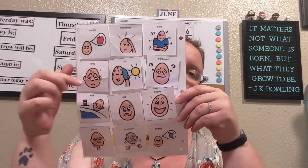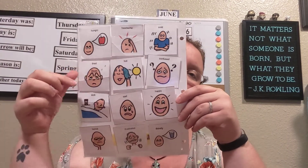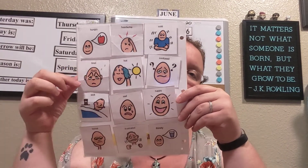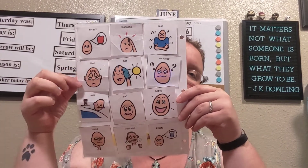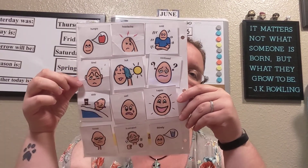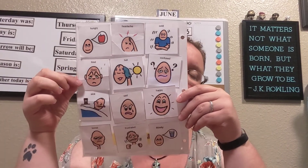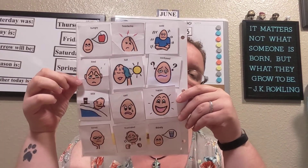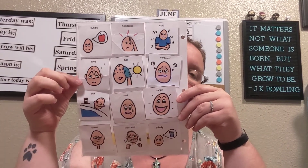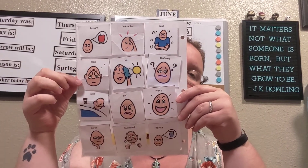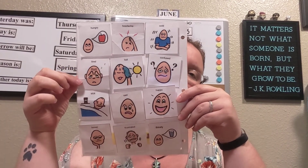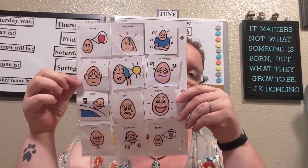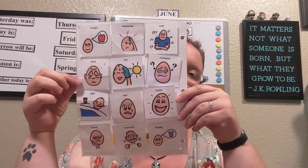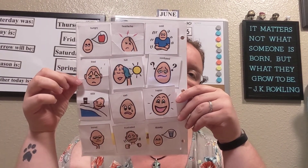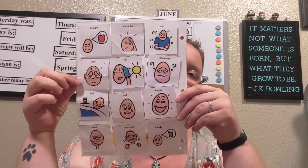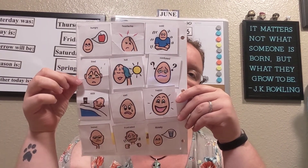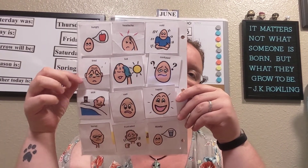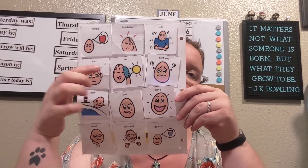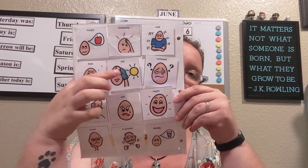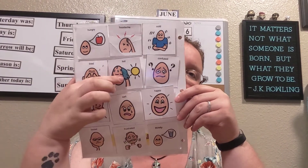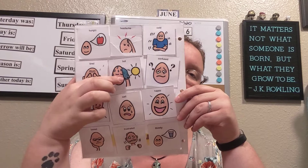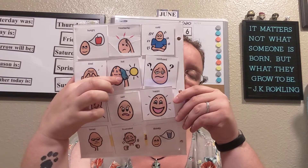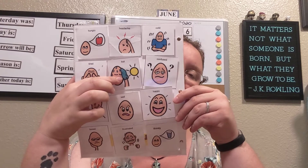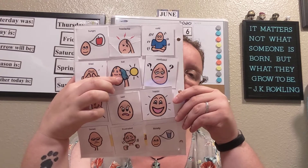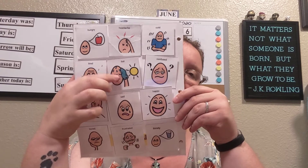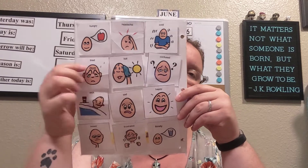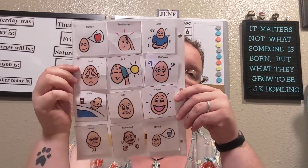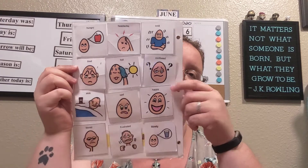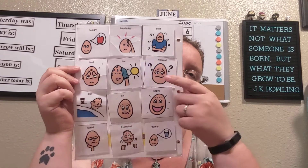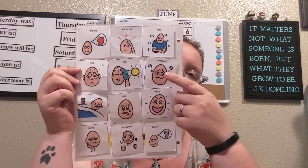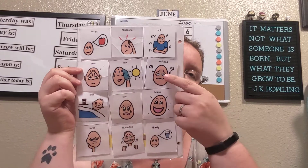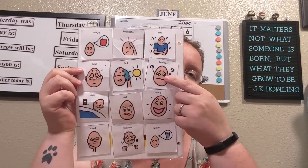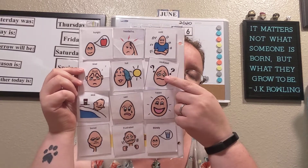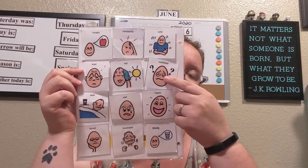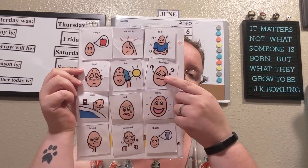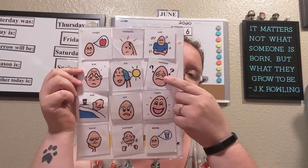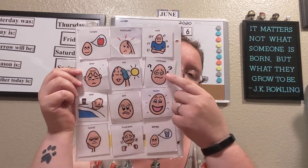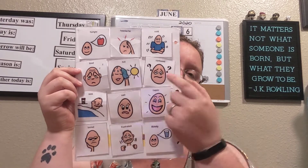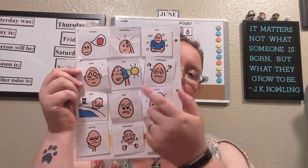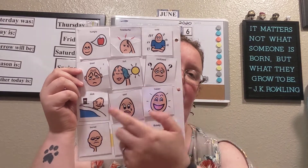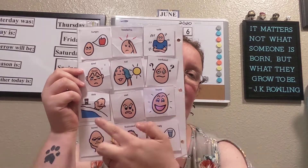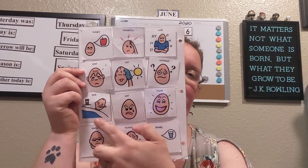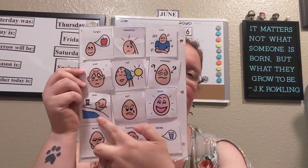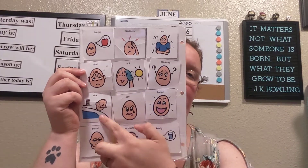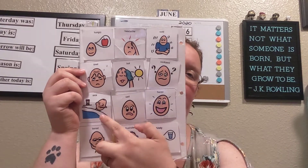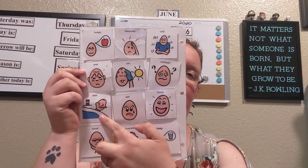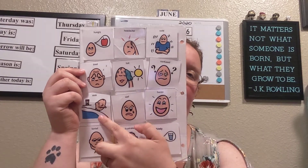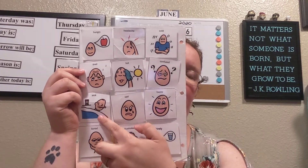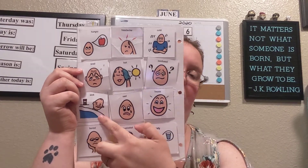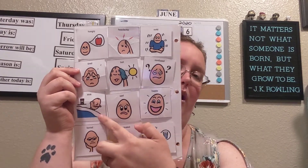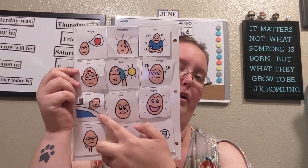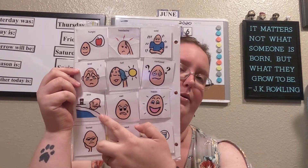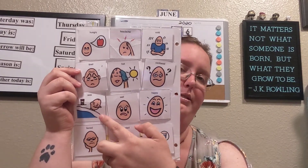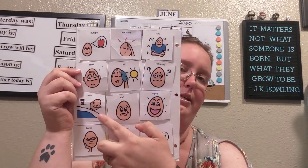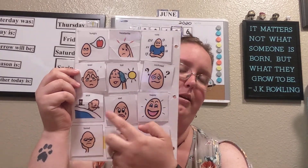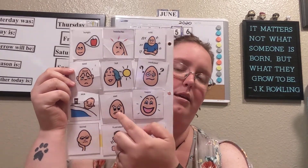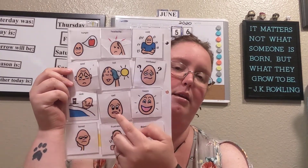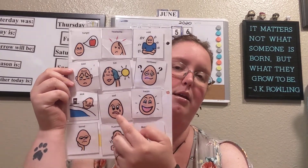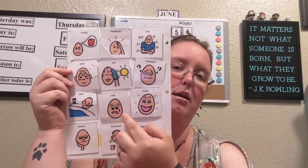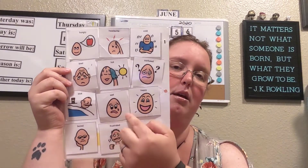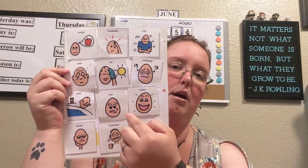cold? Are you tired? Are you hot? Are you confused? Are you sick?